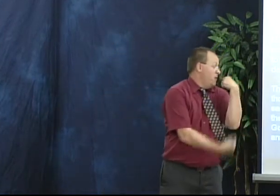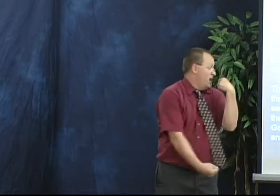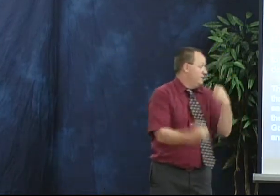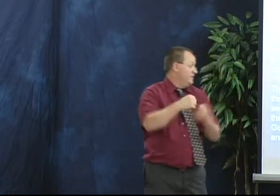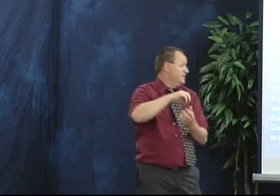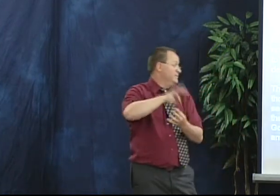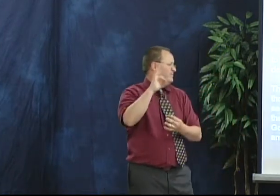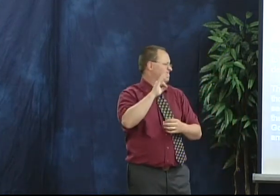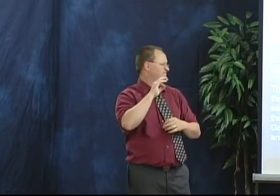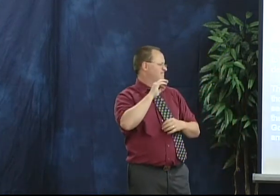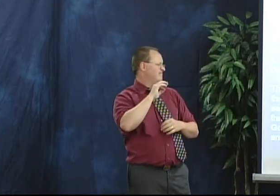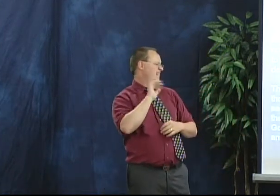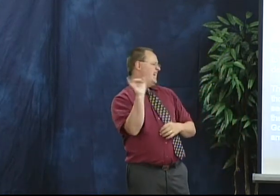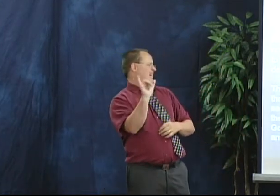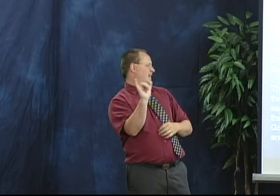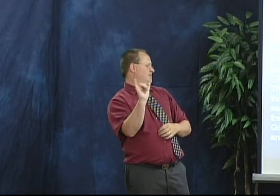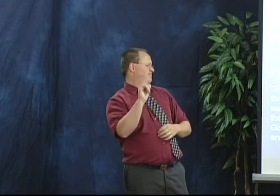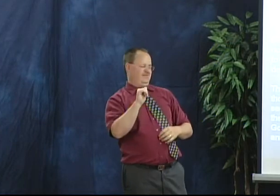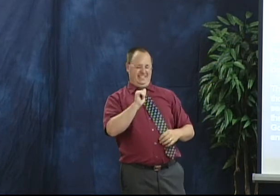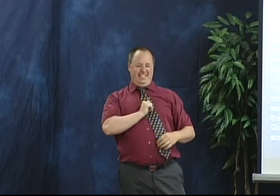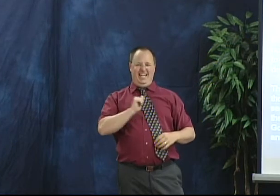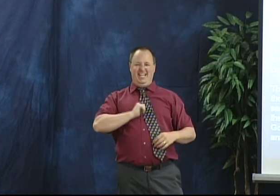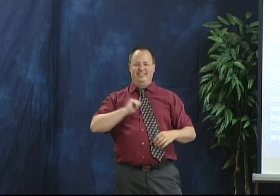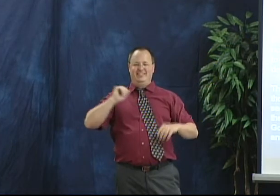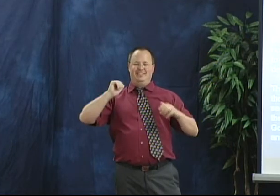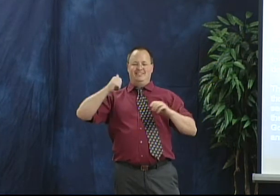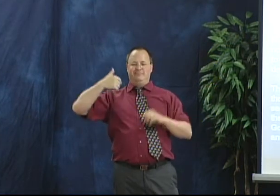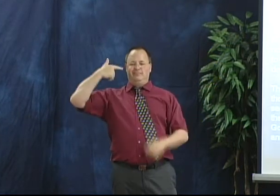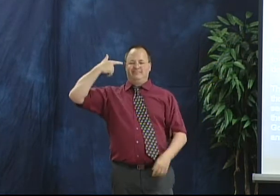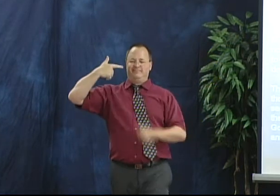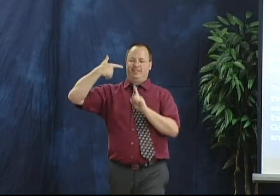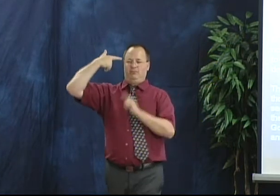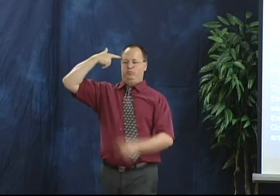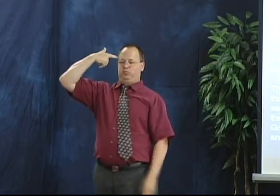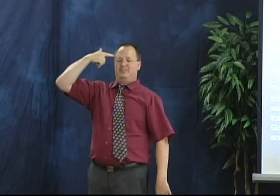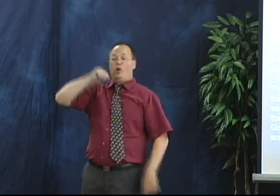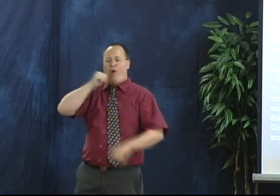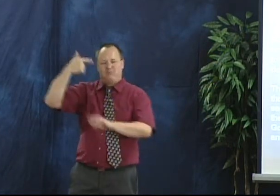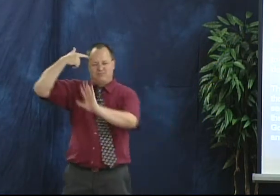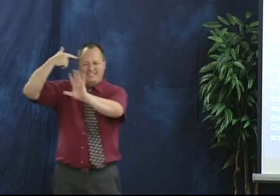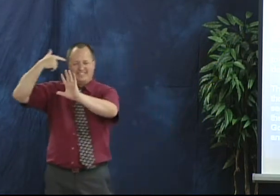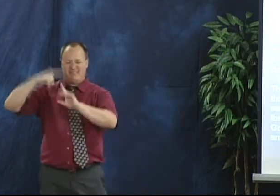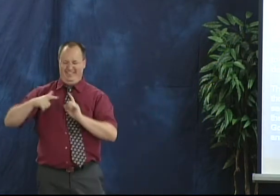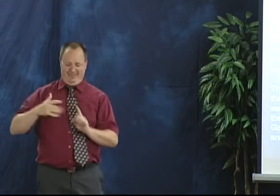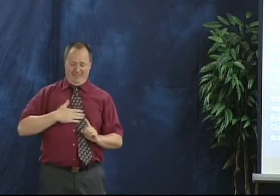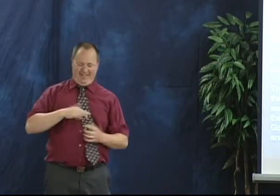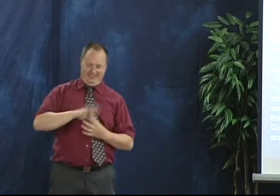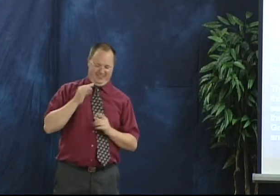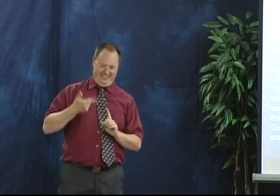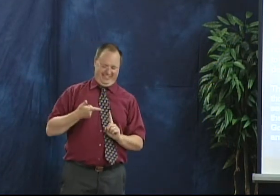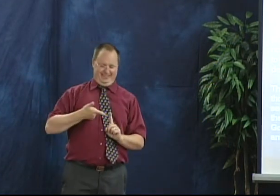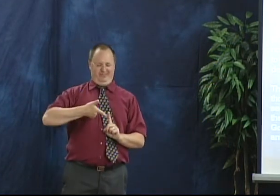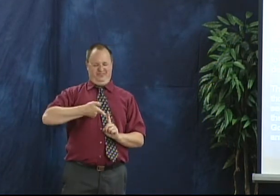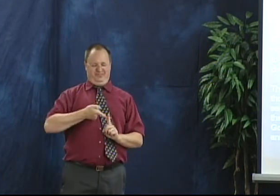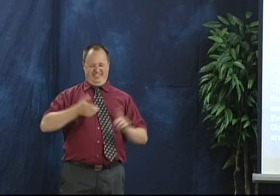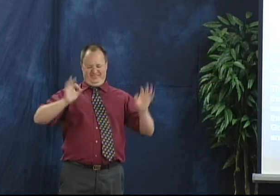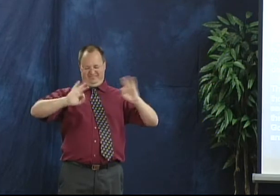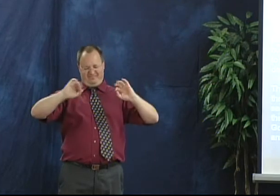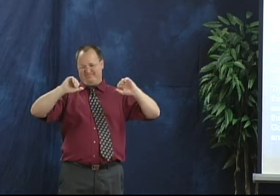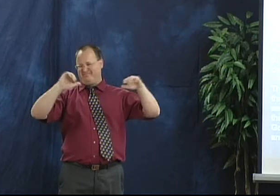Poverty of spirit is a kind of self annihilation, not meaning suicide, but